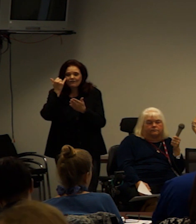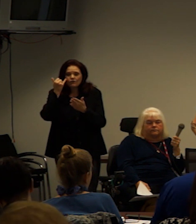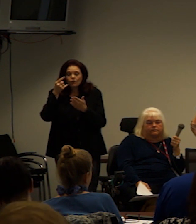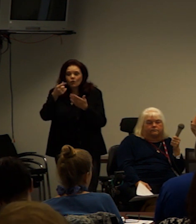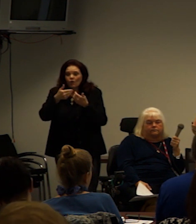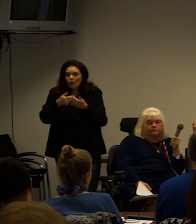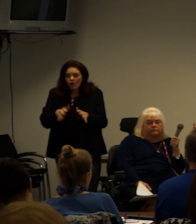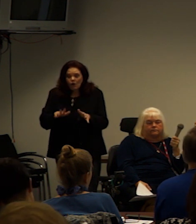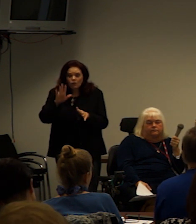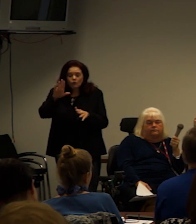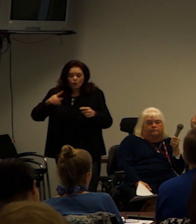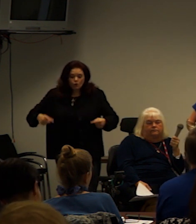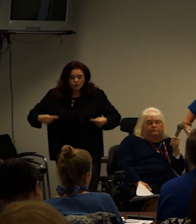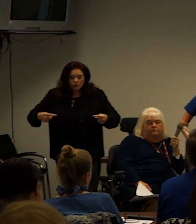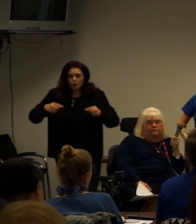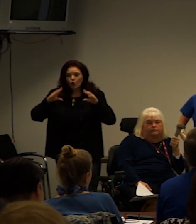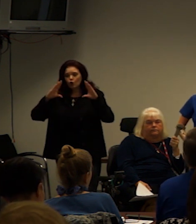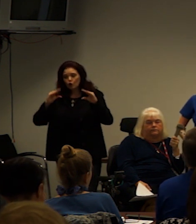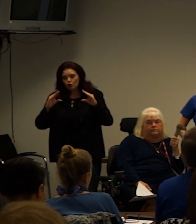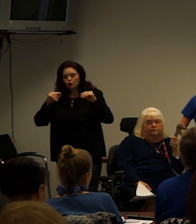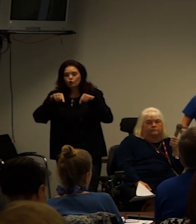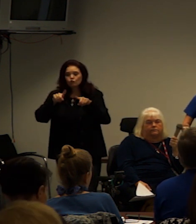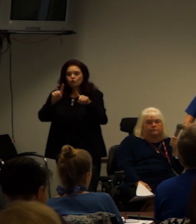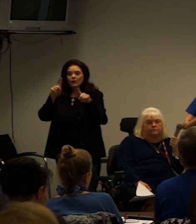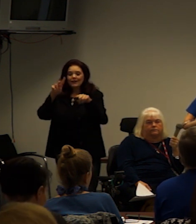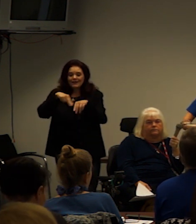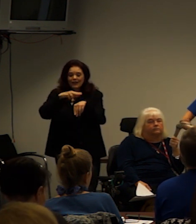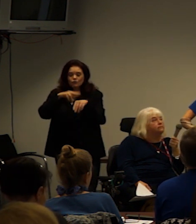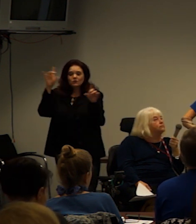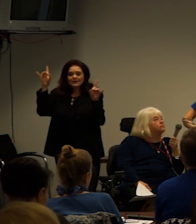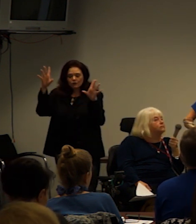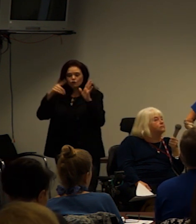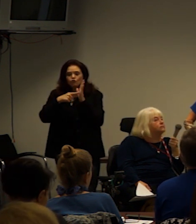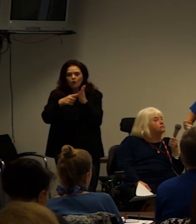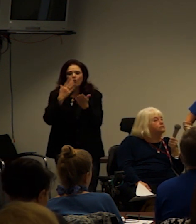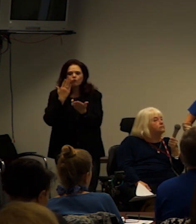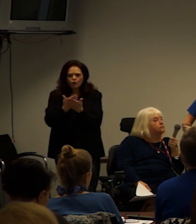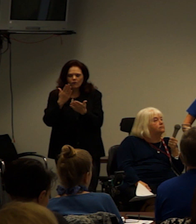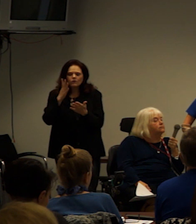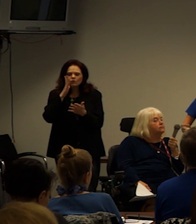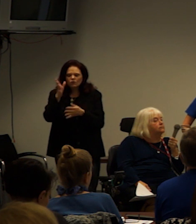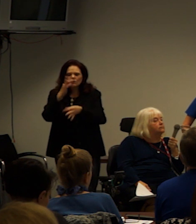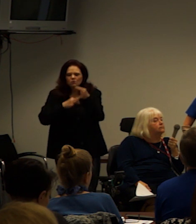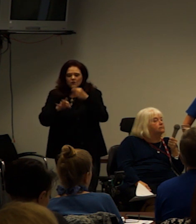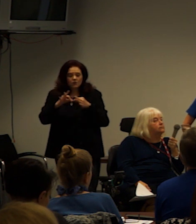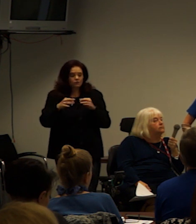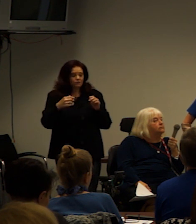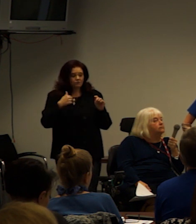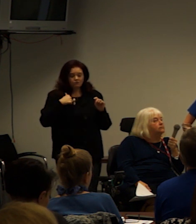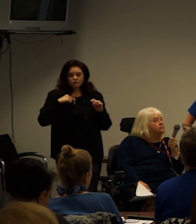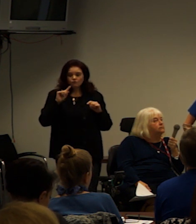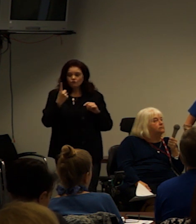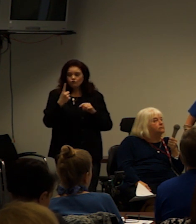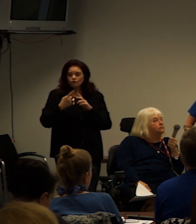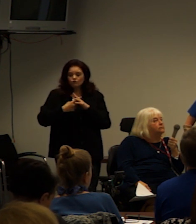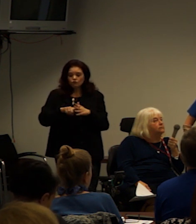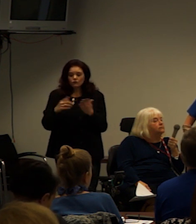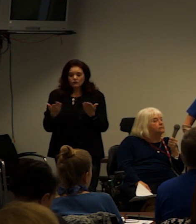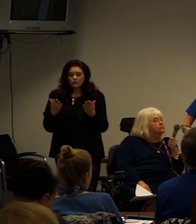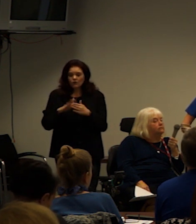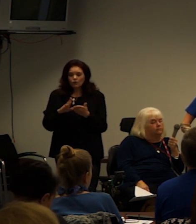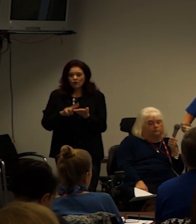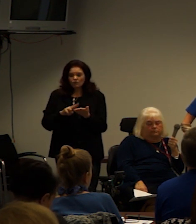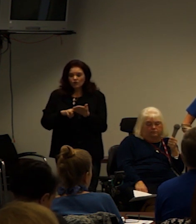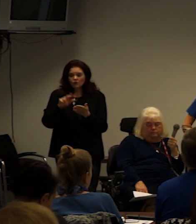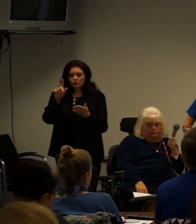your cushion or something like that, if you can show proof. When I first started here on contract in